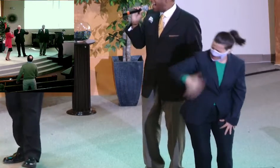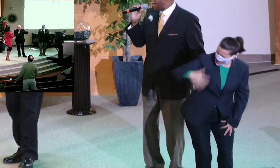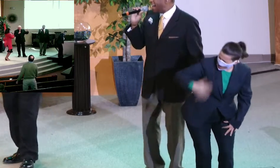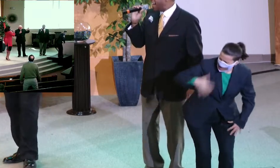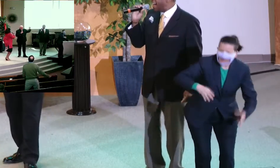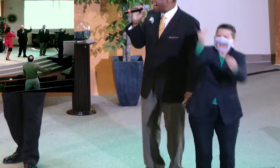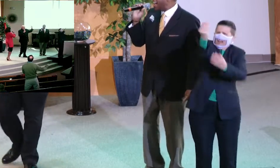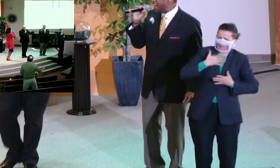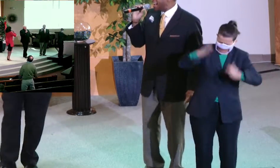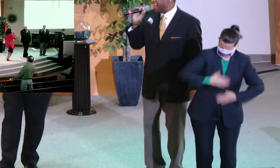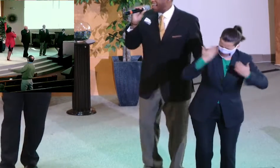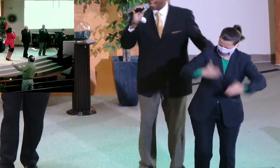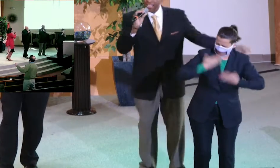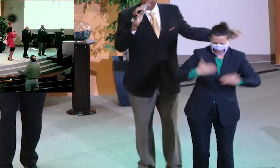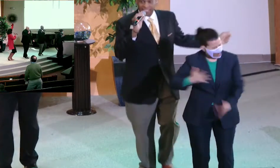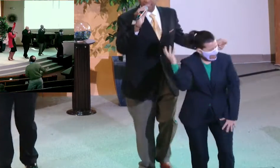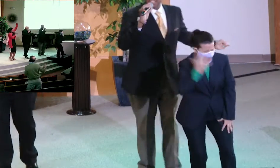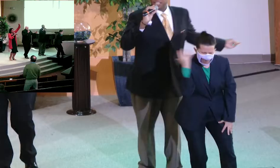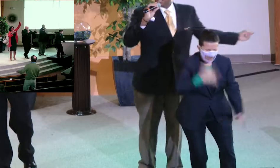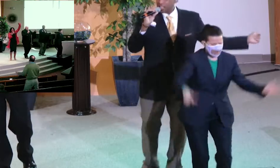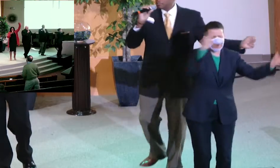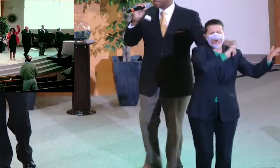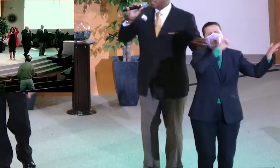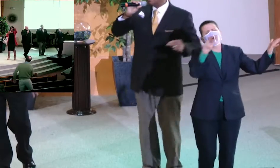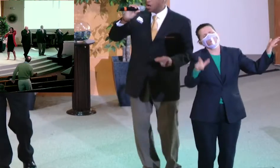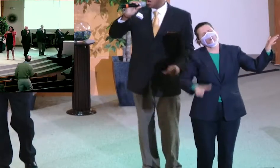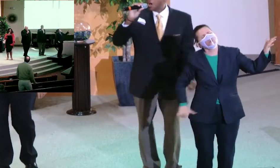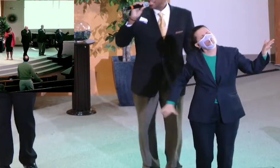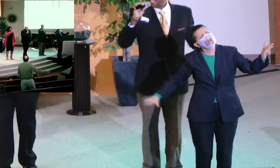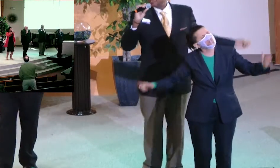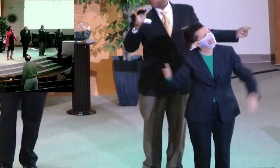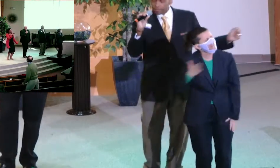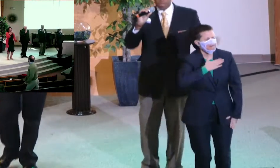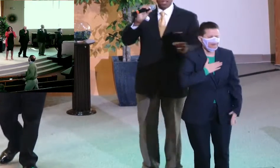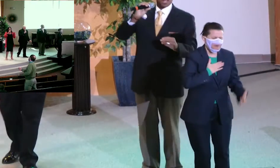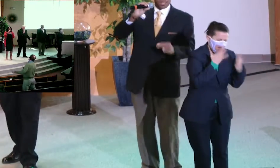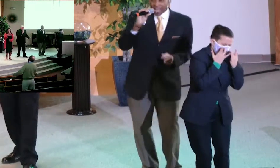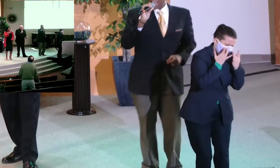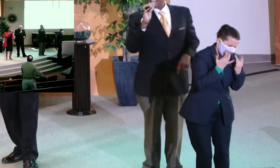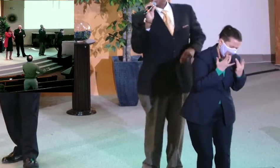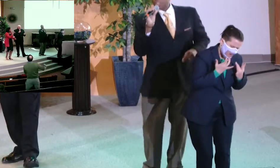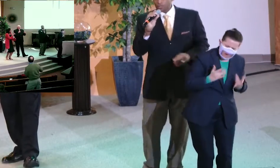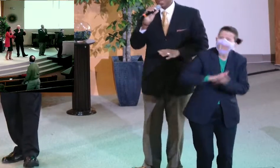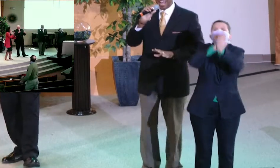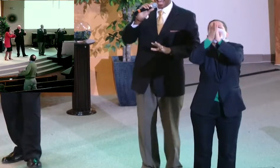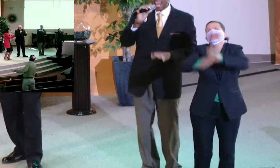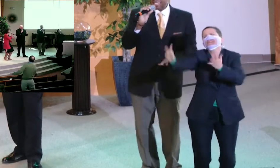joy within. Lord, You turn my you morning turned my morning.